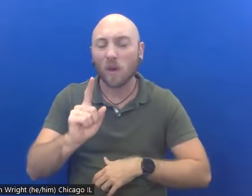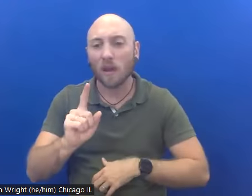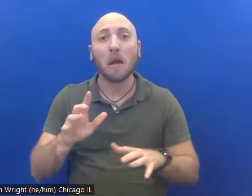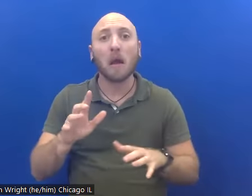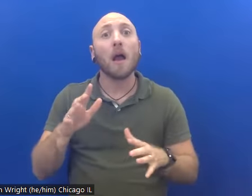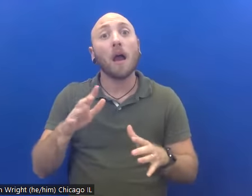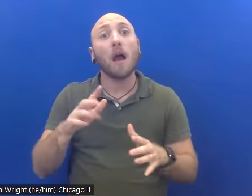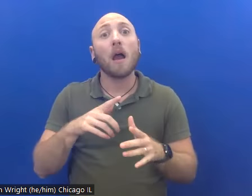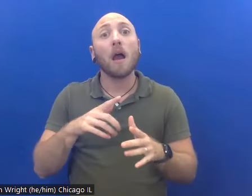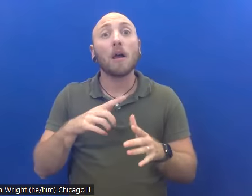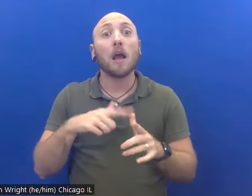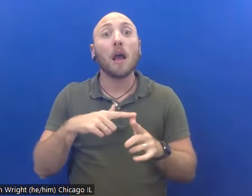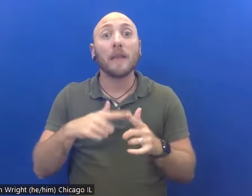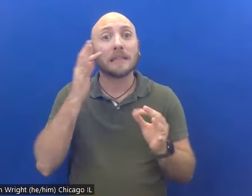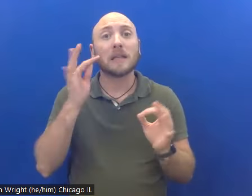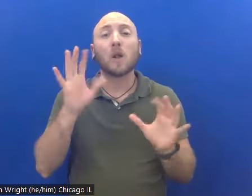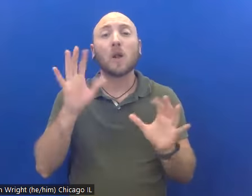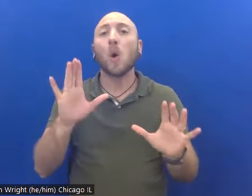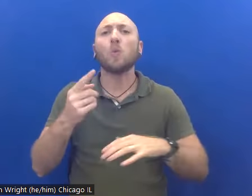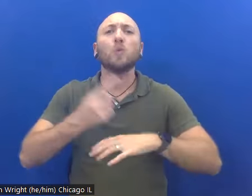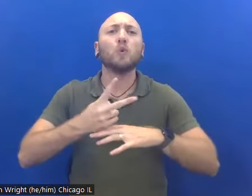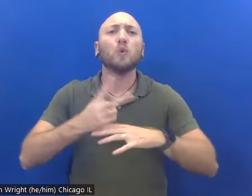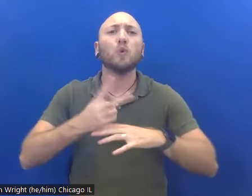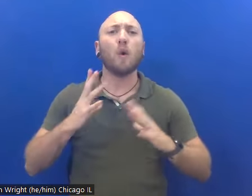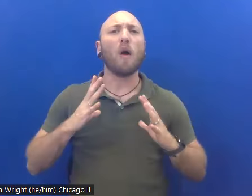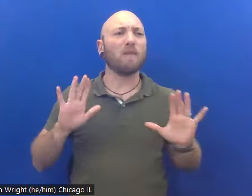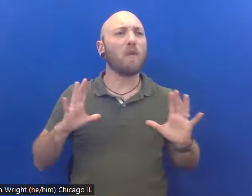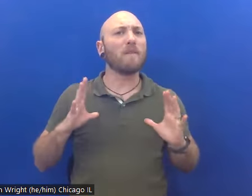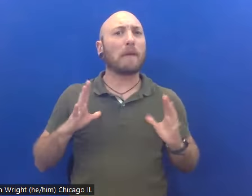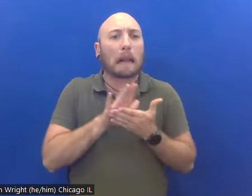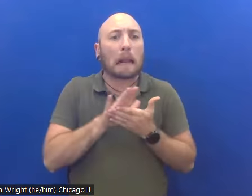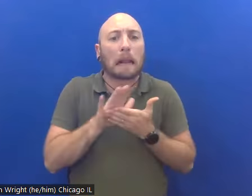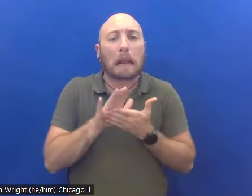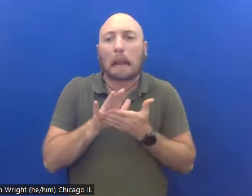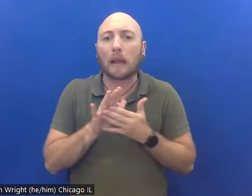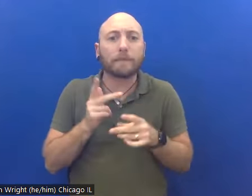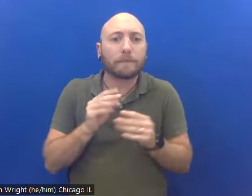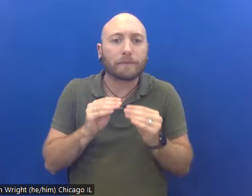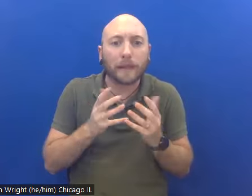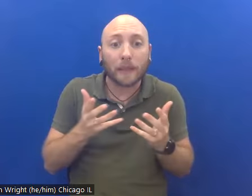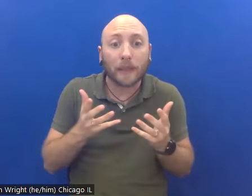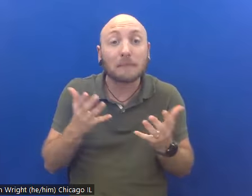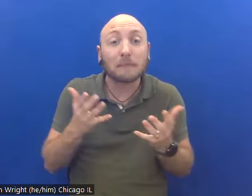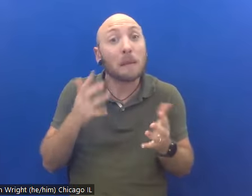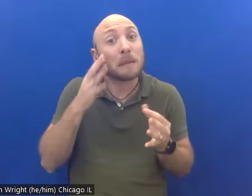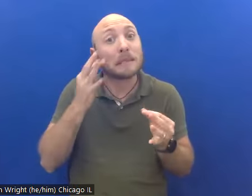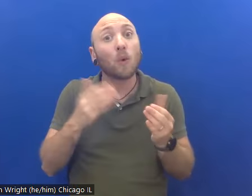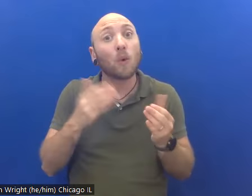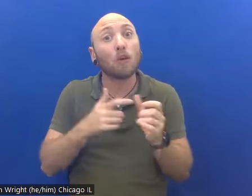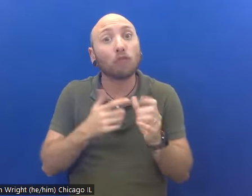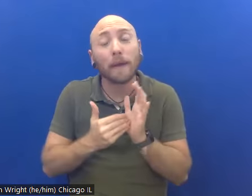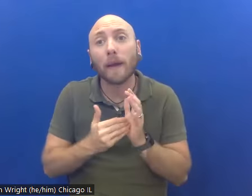clean myself up and just clean around the damage I'd caused. Maybe I'd start up running again. Maybe I'd go to the gym, maybe I'd go to